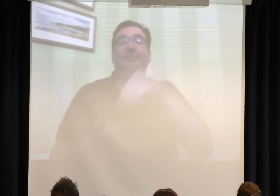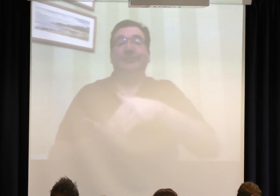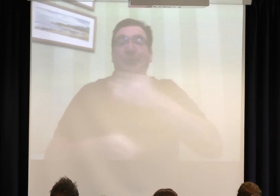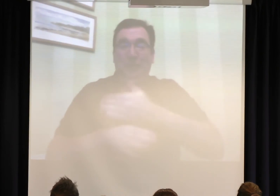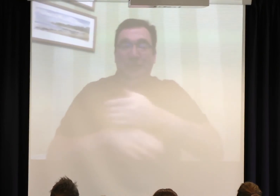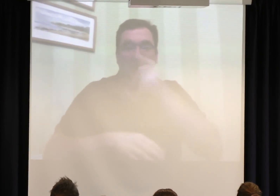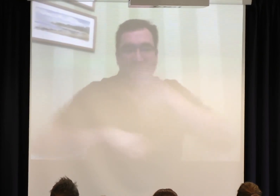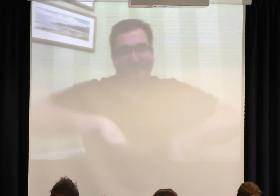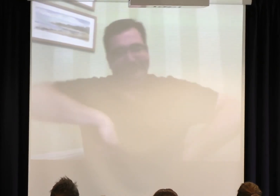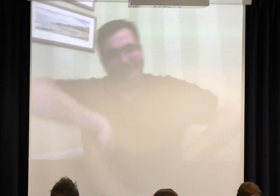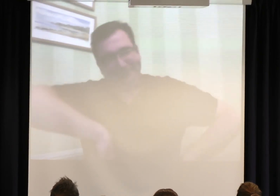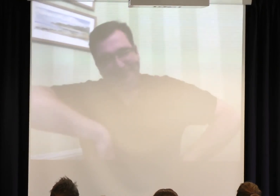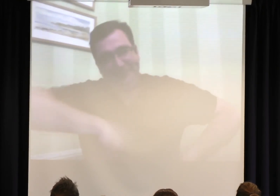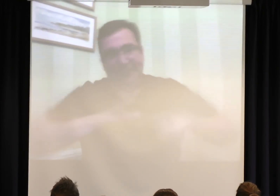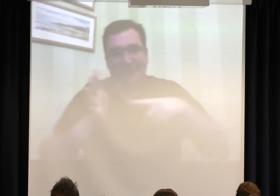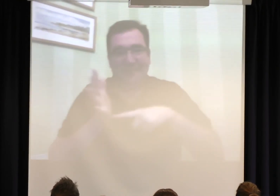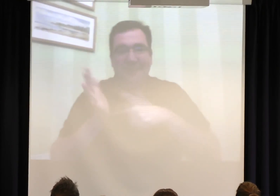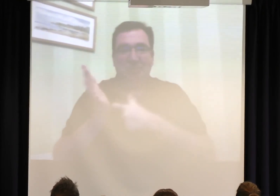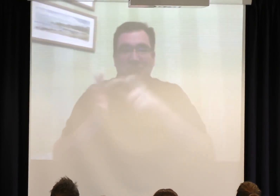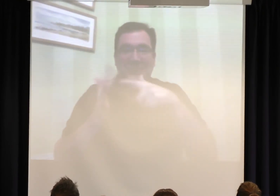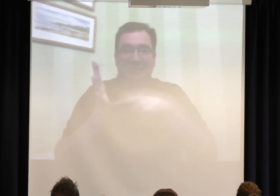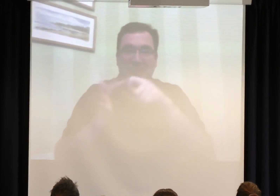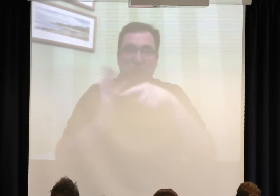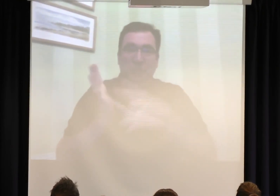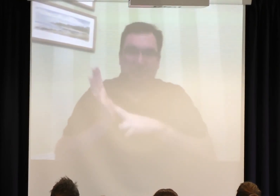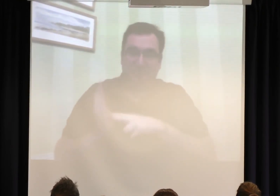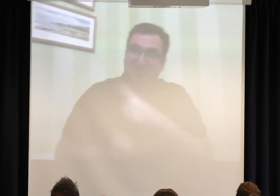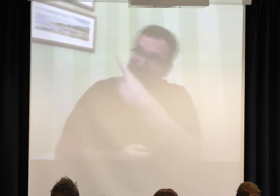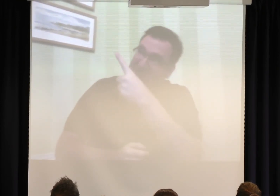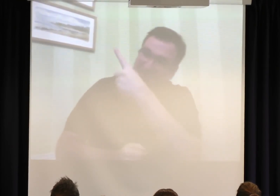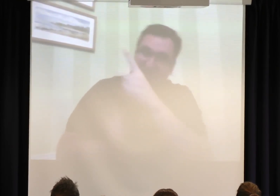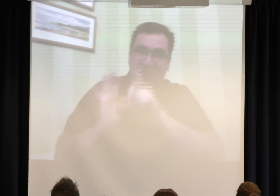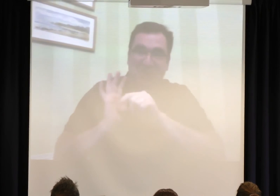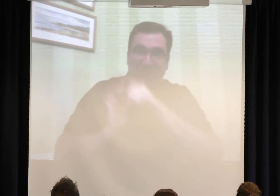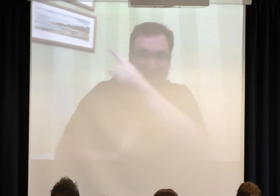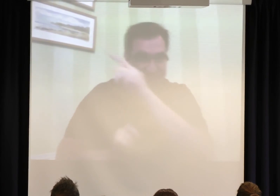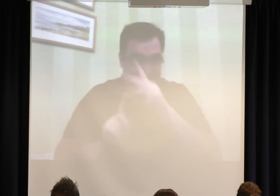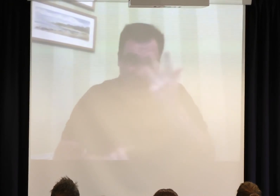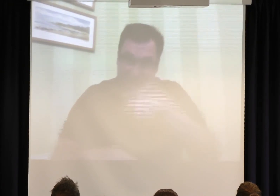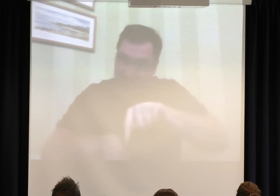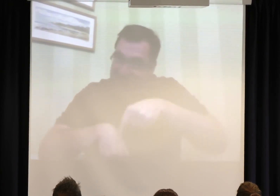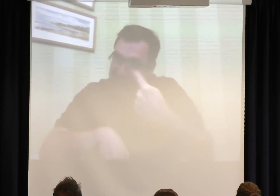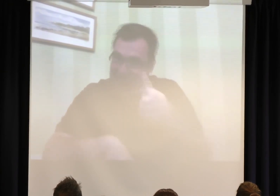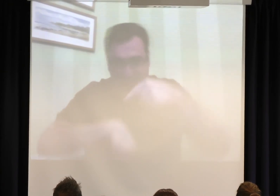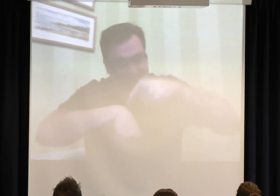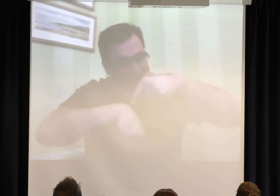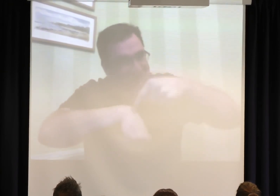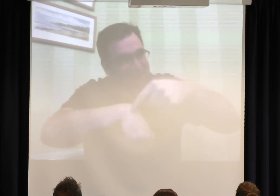that's me, and I arrived late and John was waiting there at reception. I arrived, pointing to the clock, he said, "You're late,